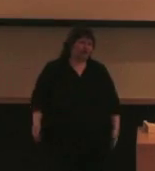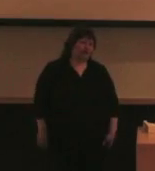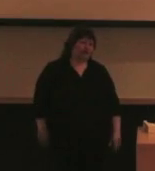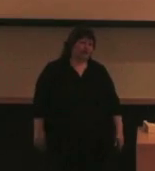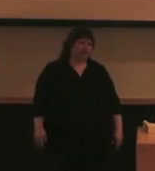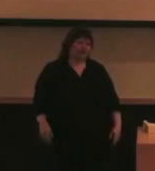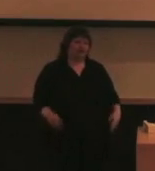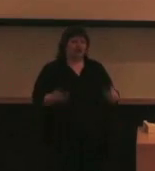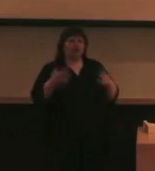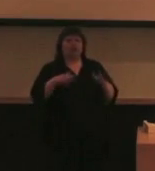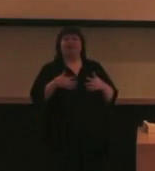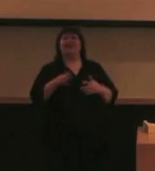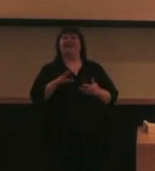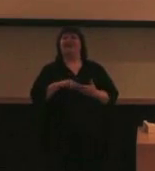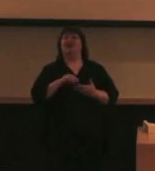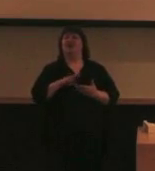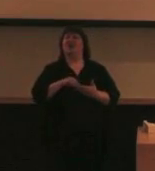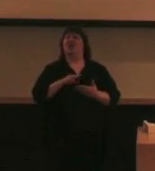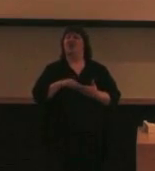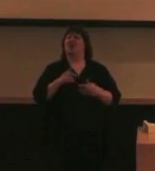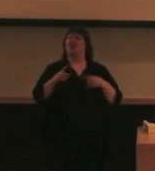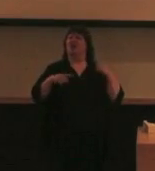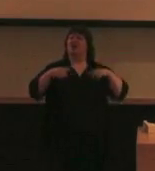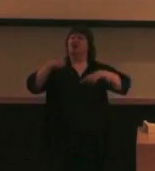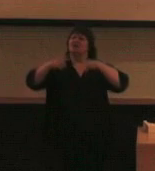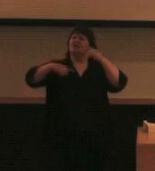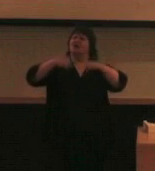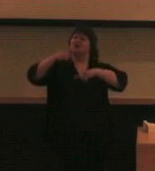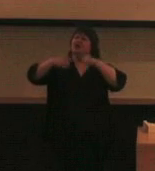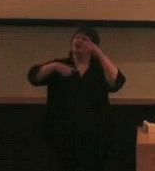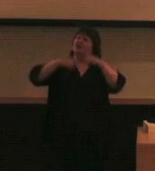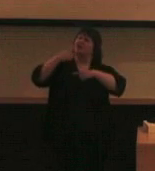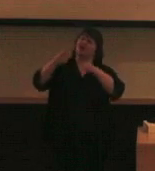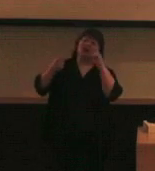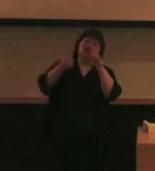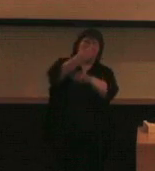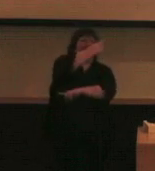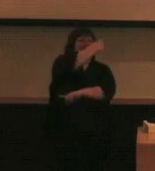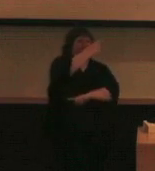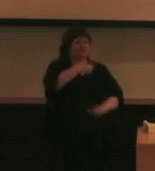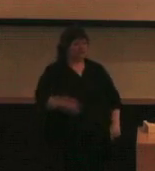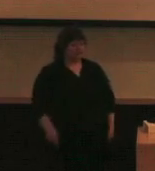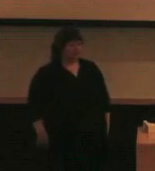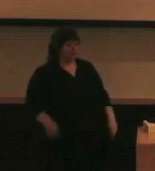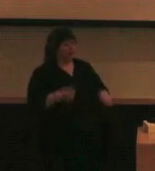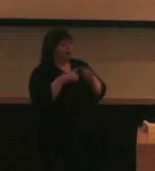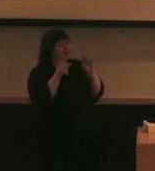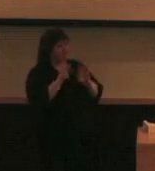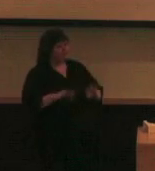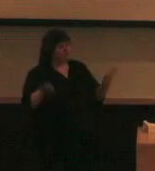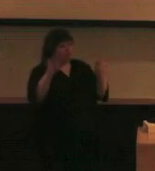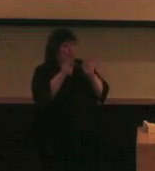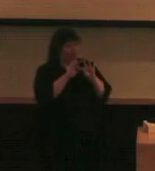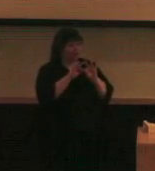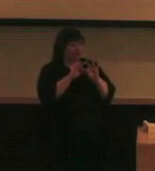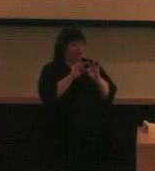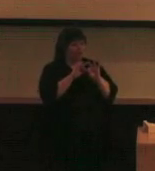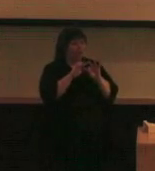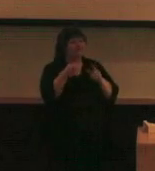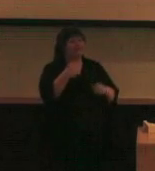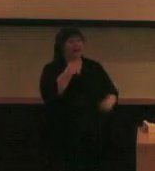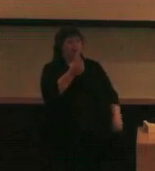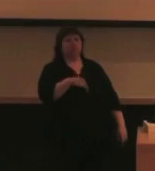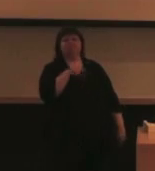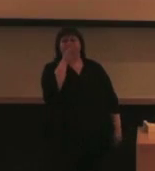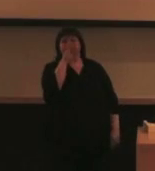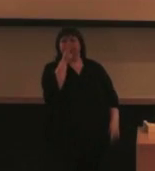you don't want to just go through the motions, basically. So, basically, a few things that I'll explain is they'll tell you to turn